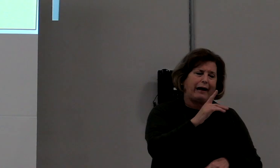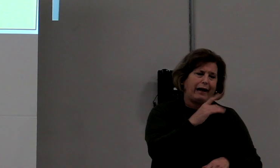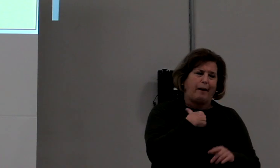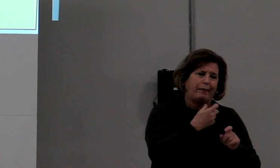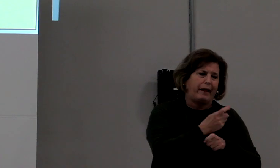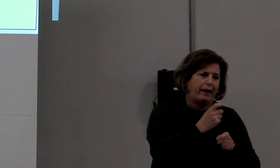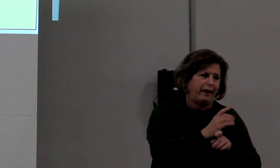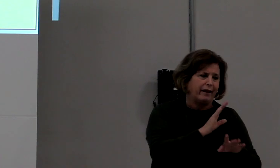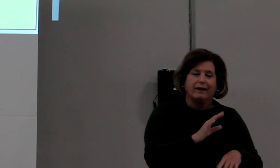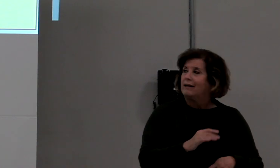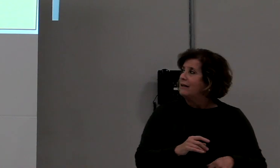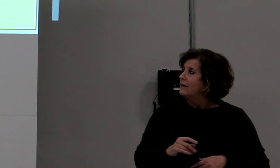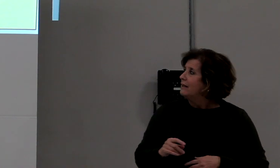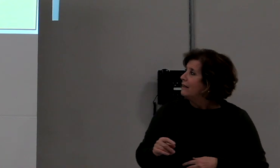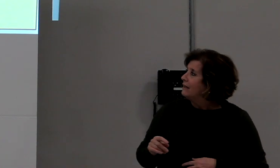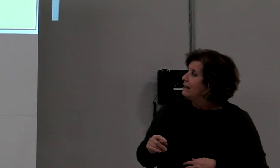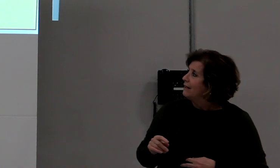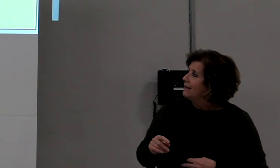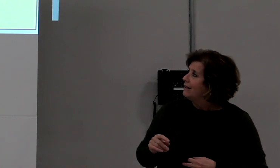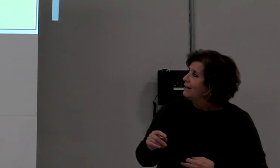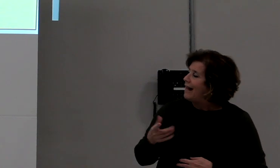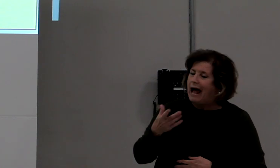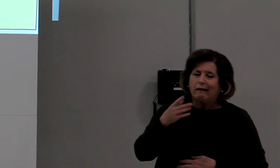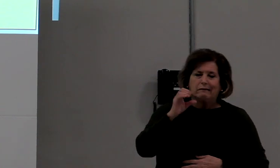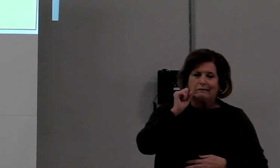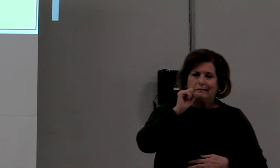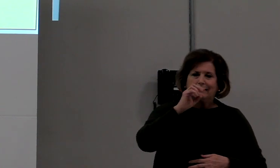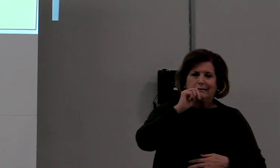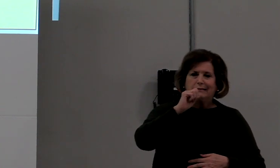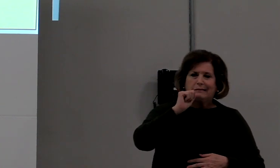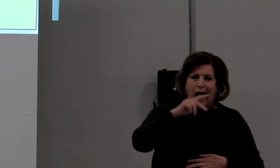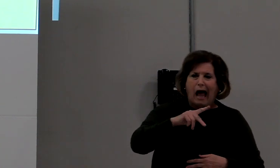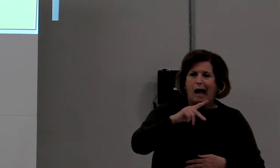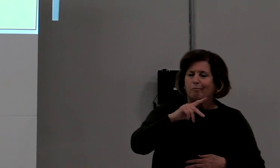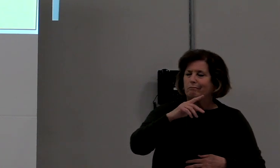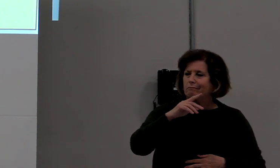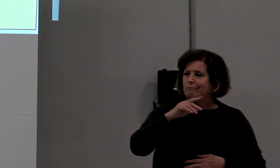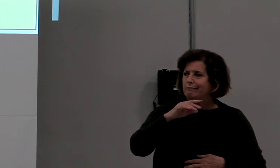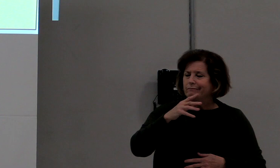we're not on Insta yet either, but we're going to get there, and Snap's one too, I think.